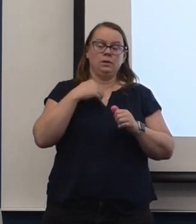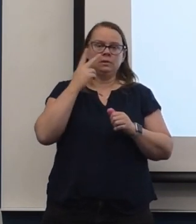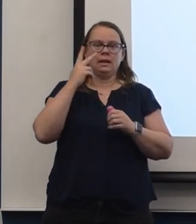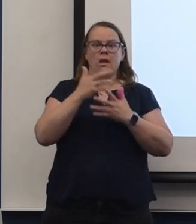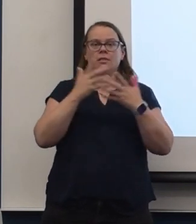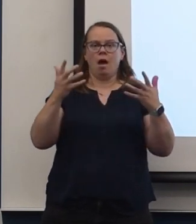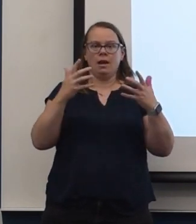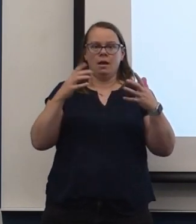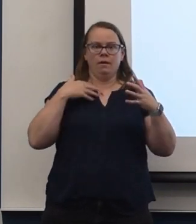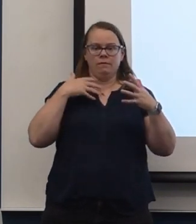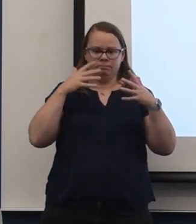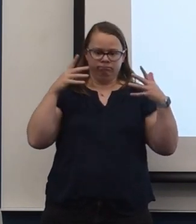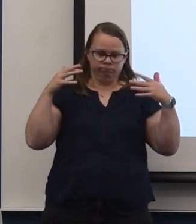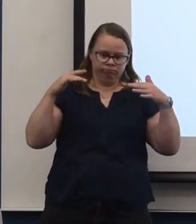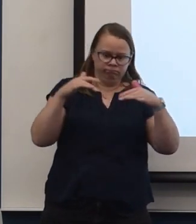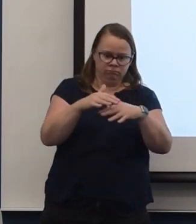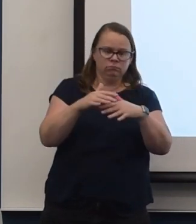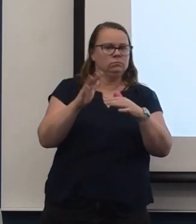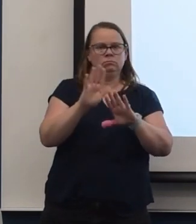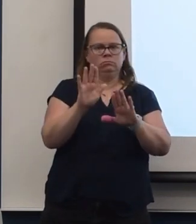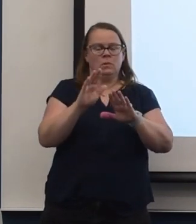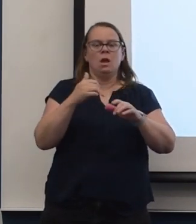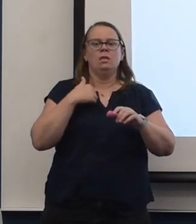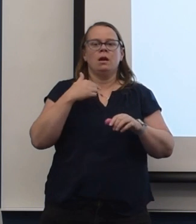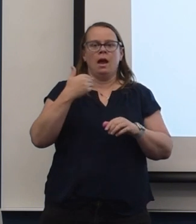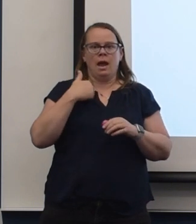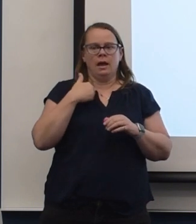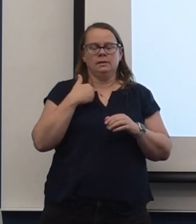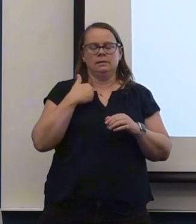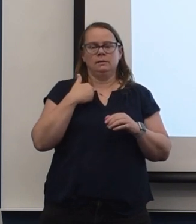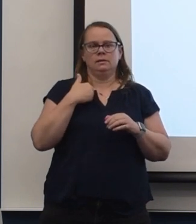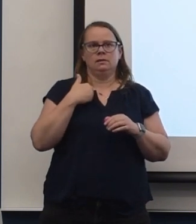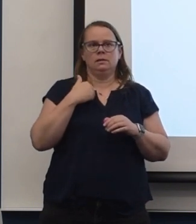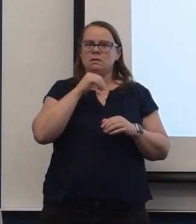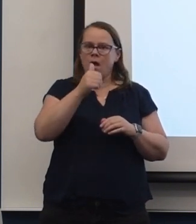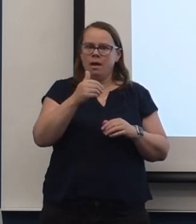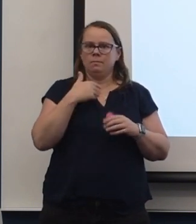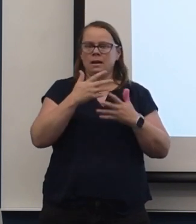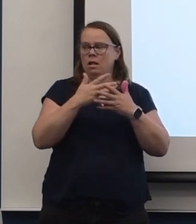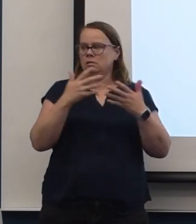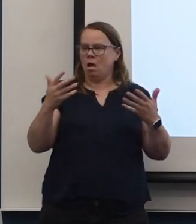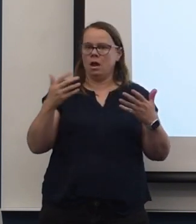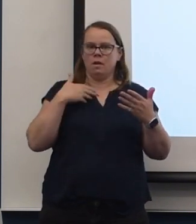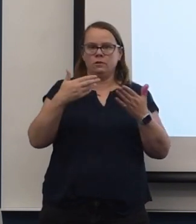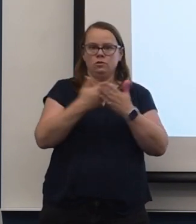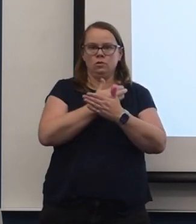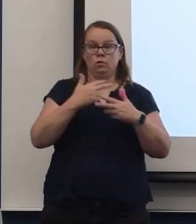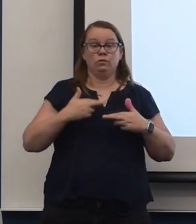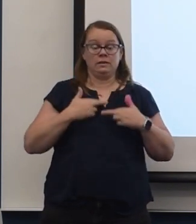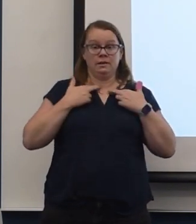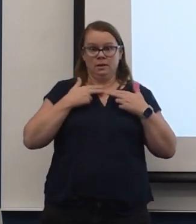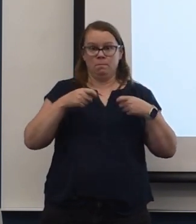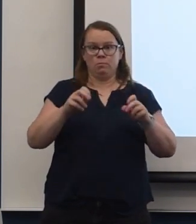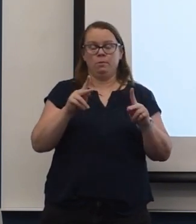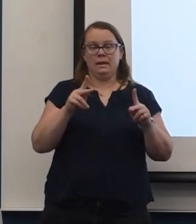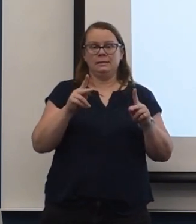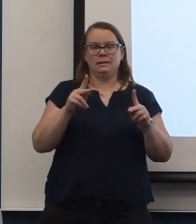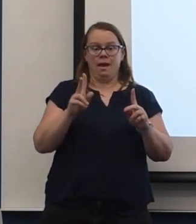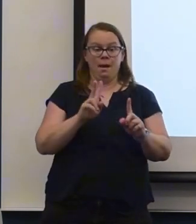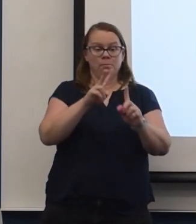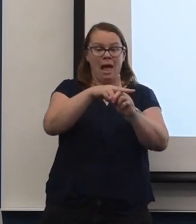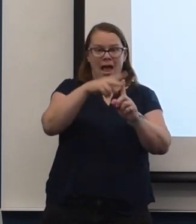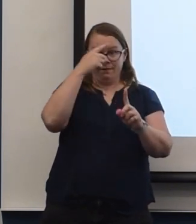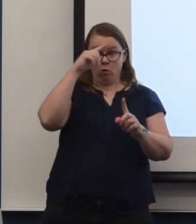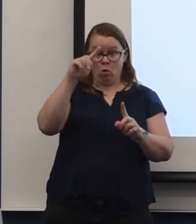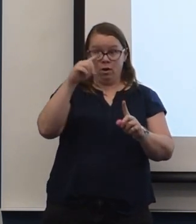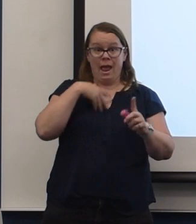lot of concentration. What you're really seeing is there has not been a lot of new residential permits applied